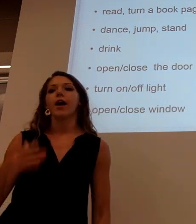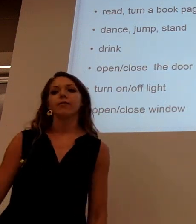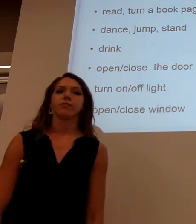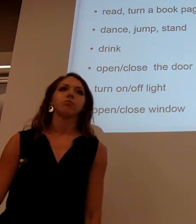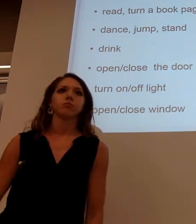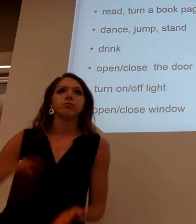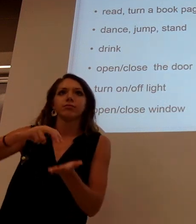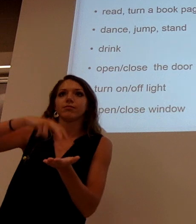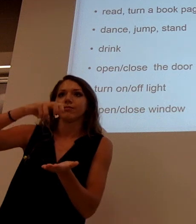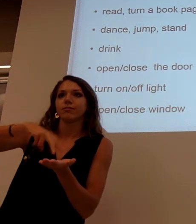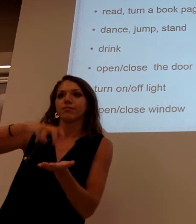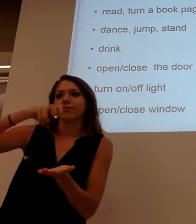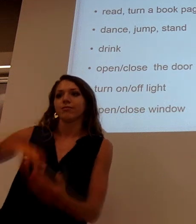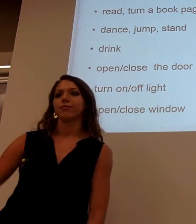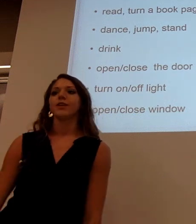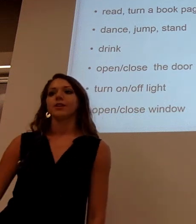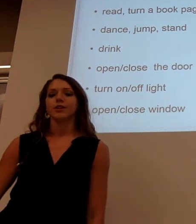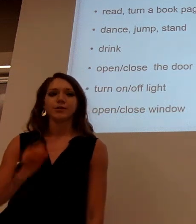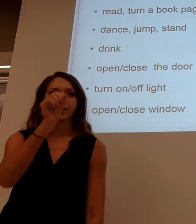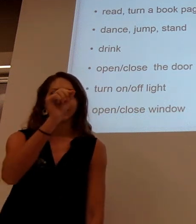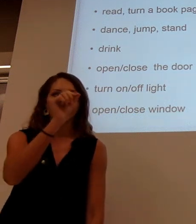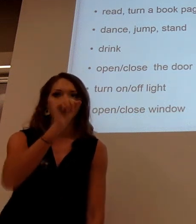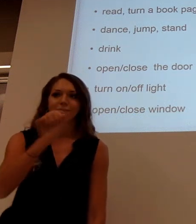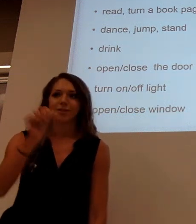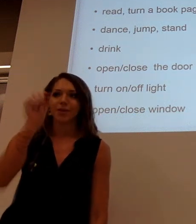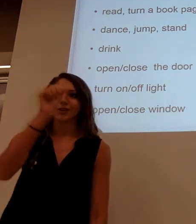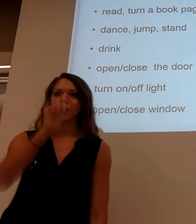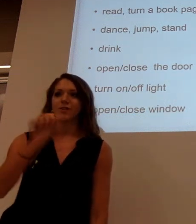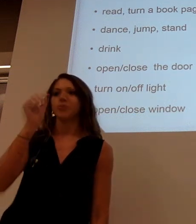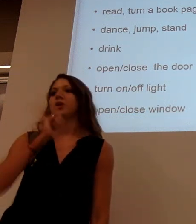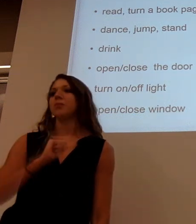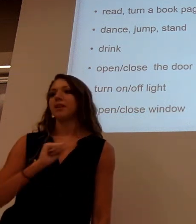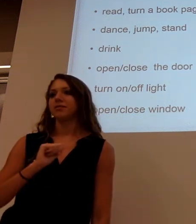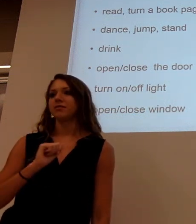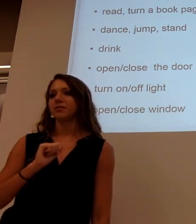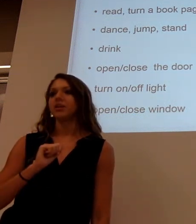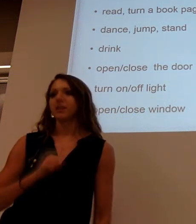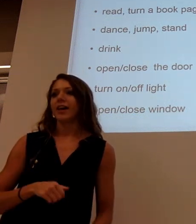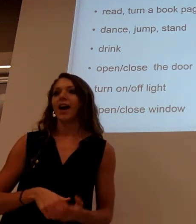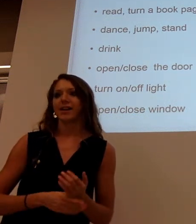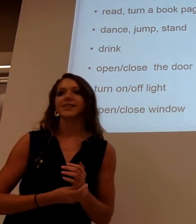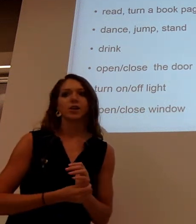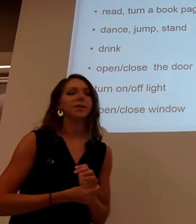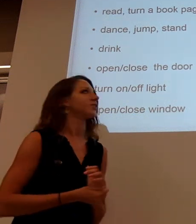5. Okay. You circle the picture of someone Okay, jumping. it'll be pictures. Yeah, it's little